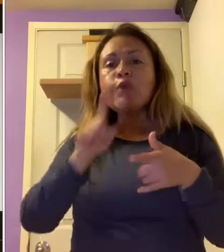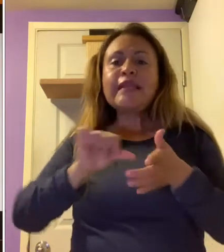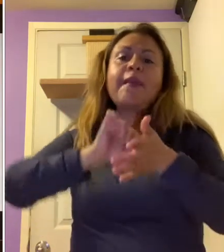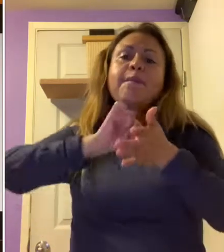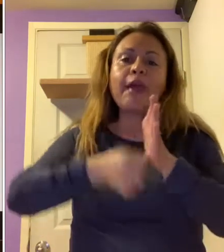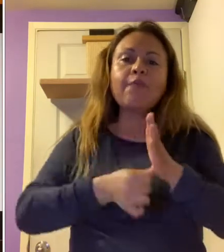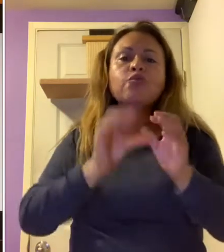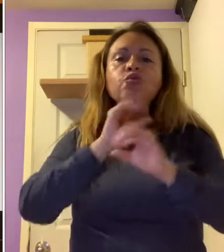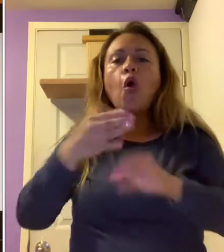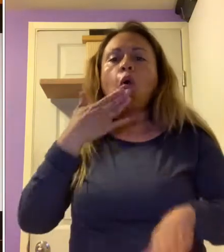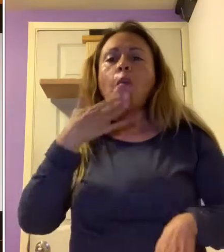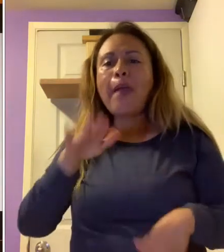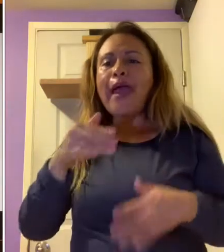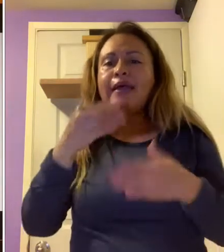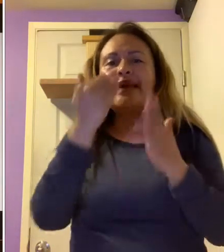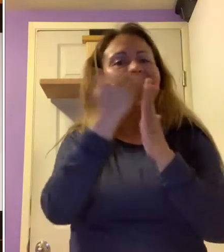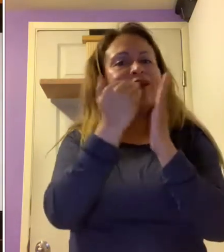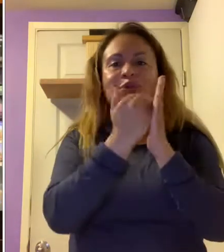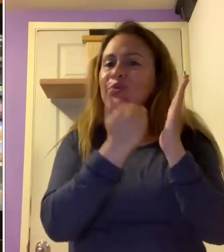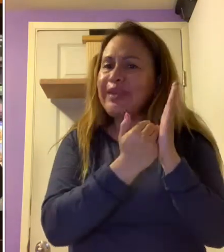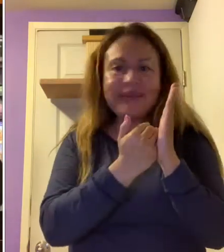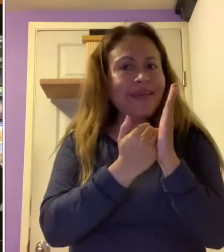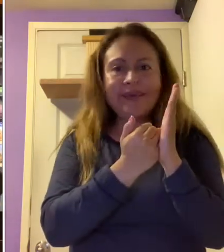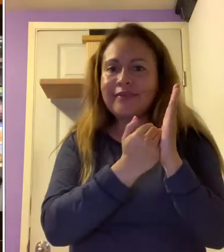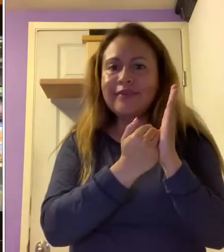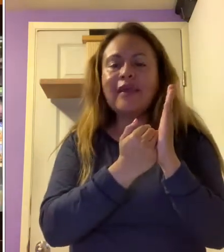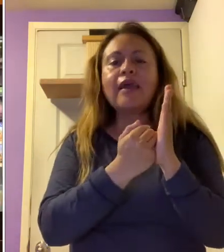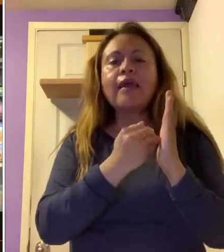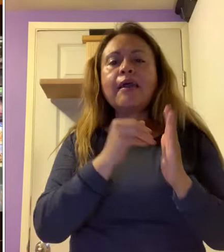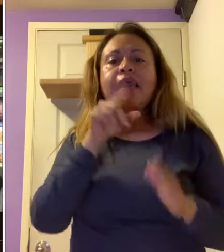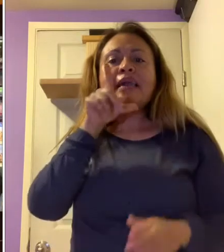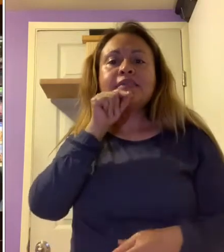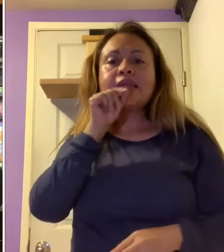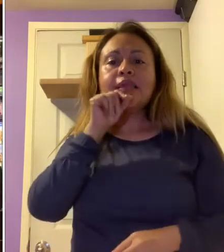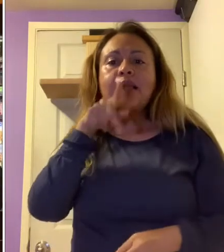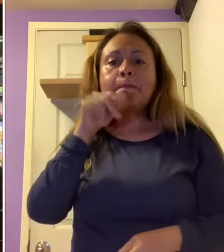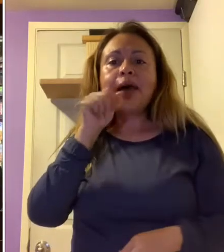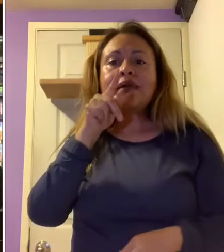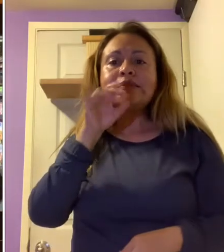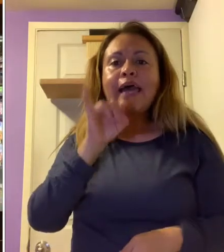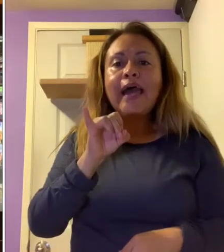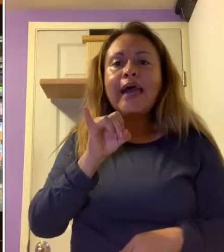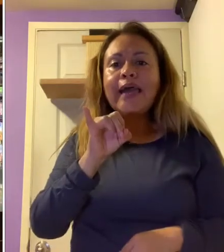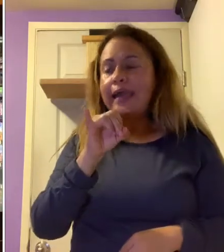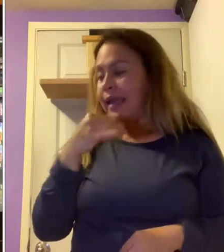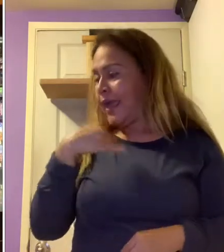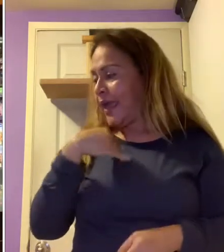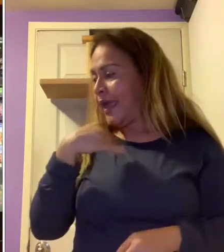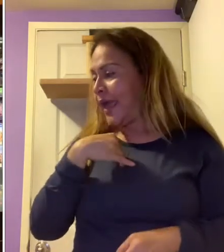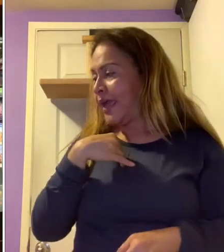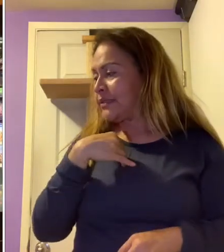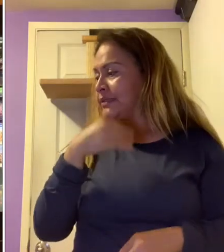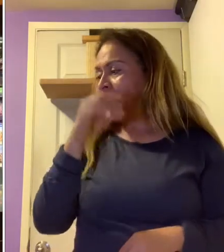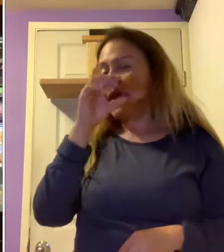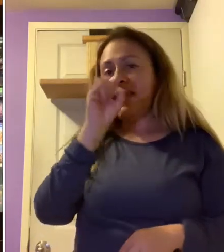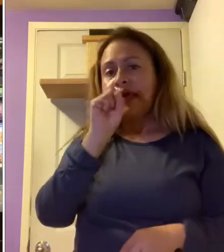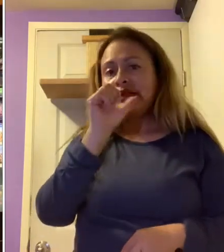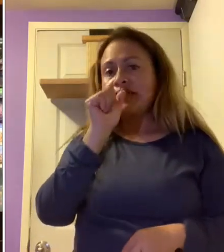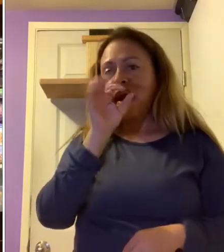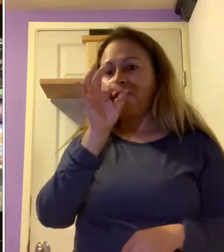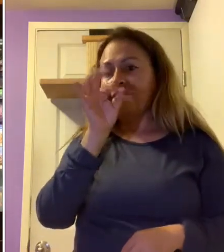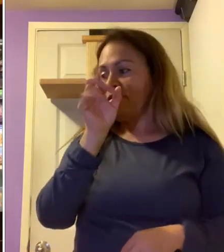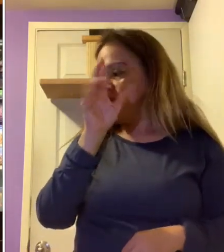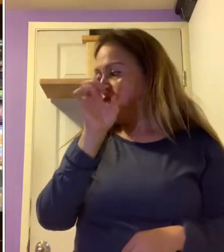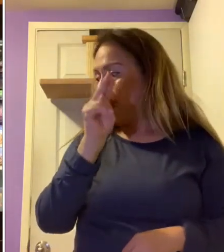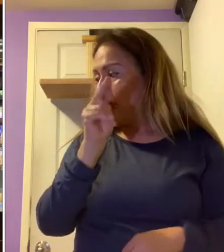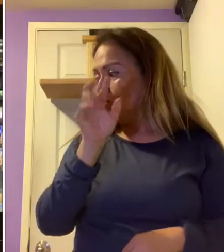impressive. No bad ingredients in here. This is fantastic. And for the chicken pad thai, Saffron Road, see just a few ingredients,